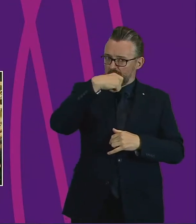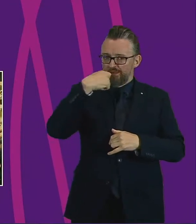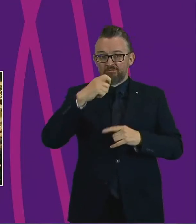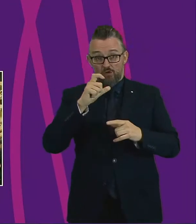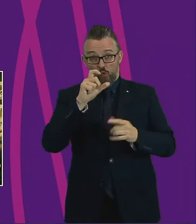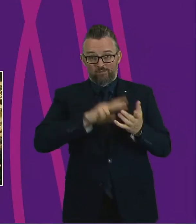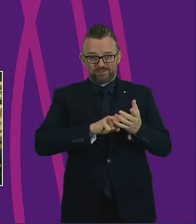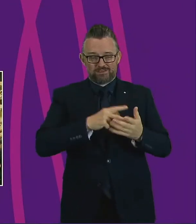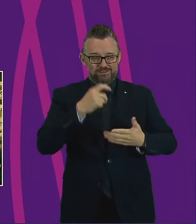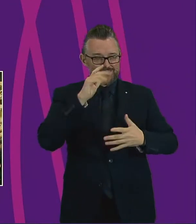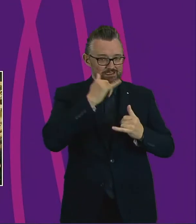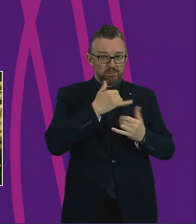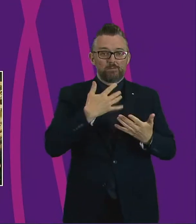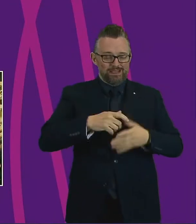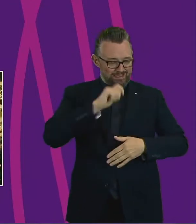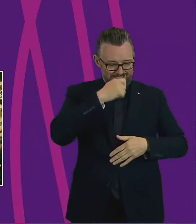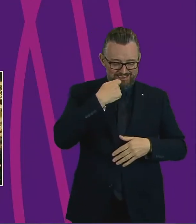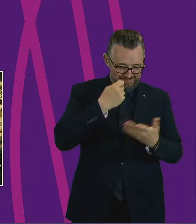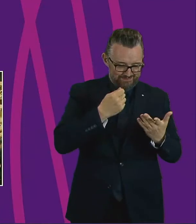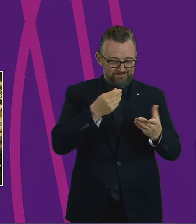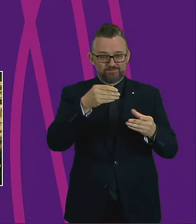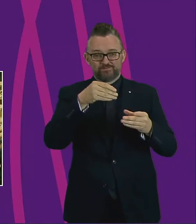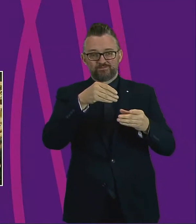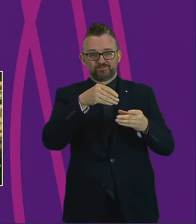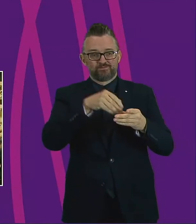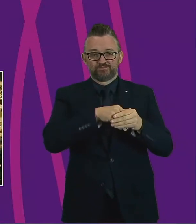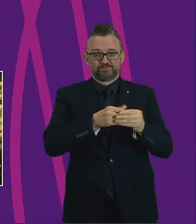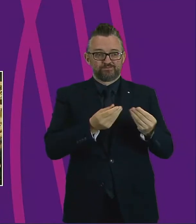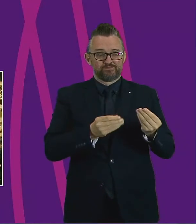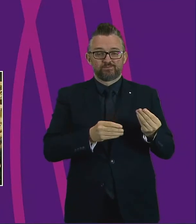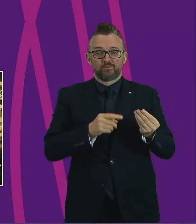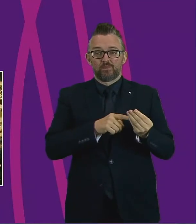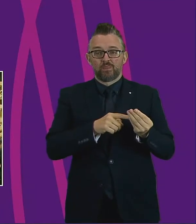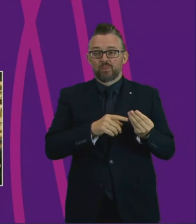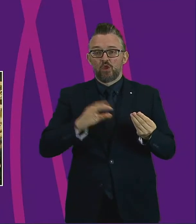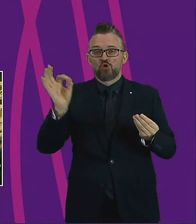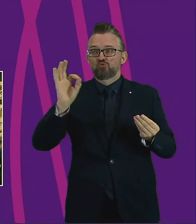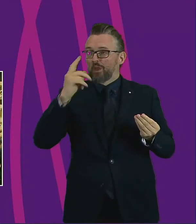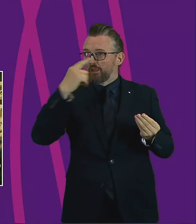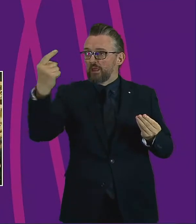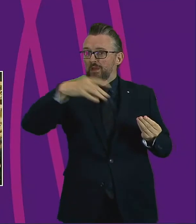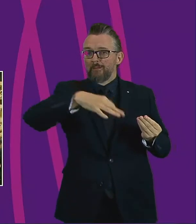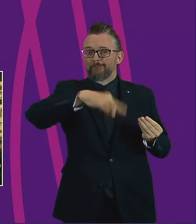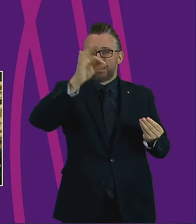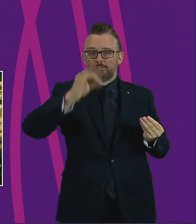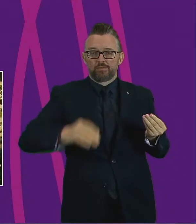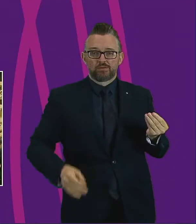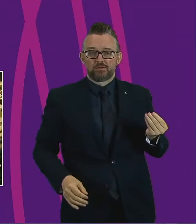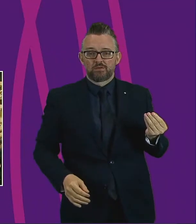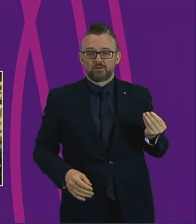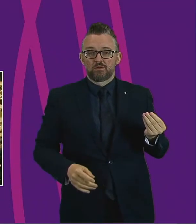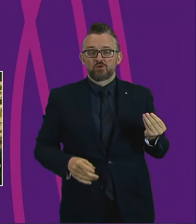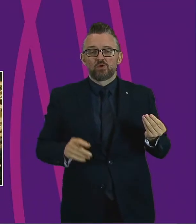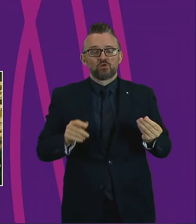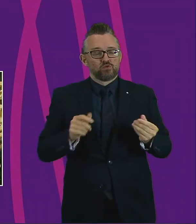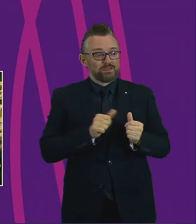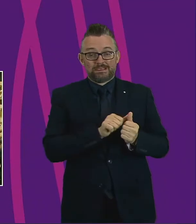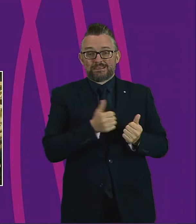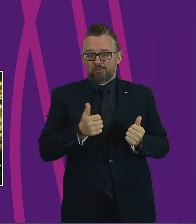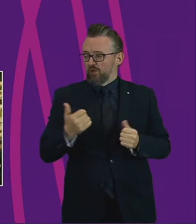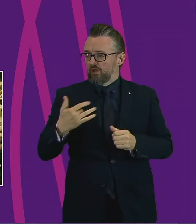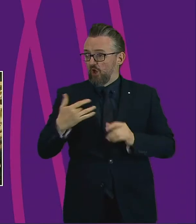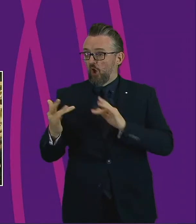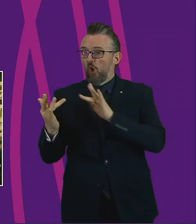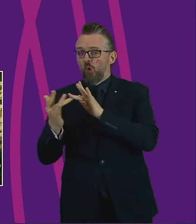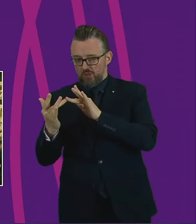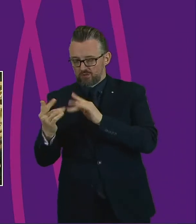They did the test, but there was nobody available to pick up the test. The neighbour contacted me and